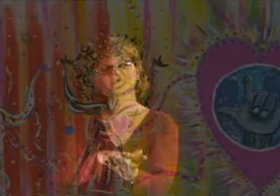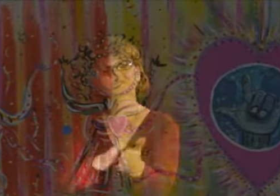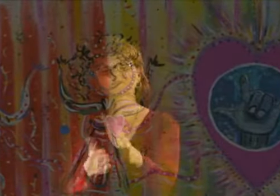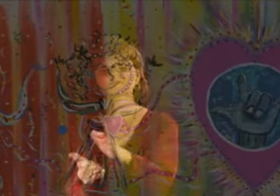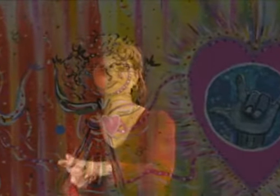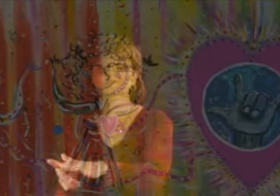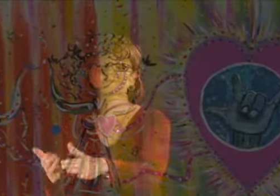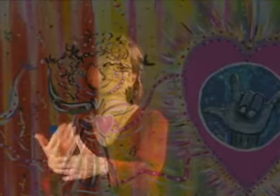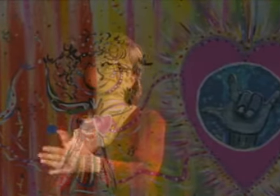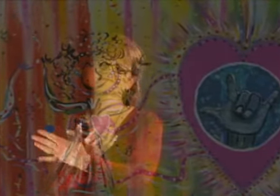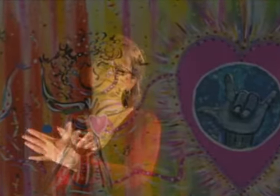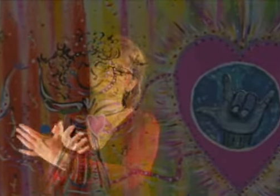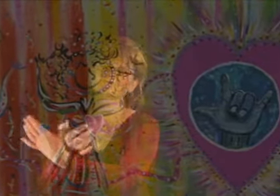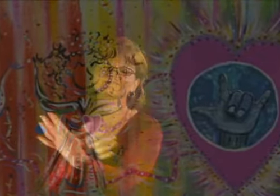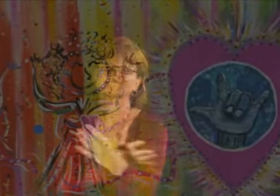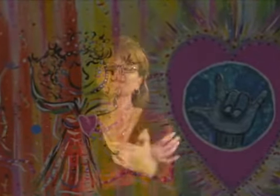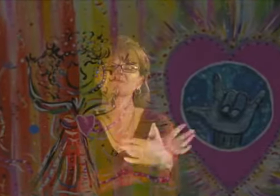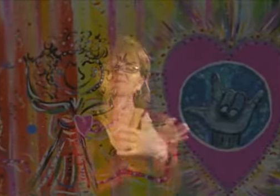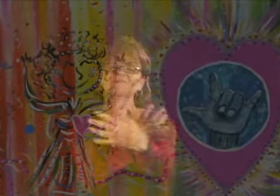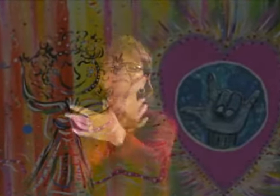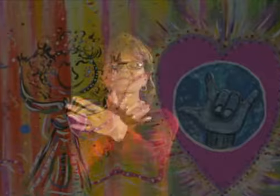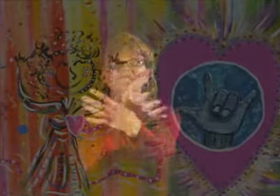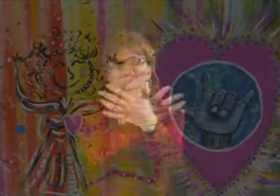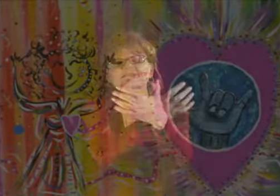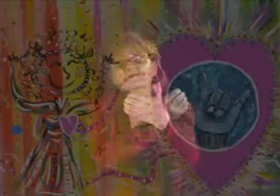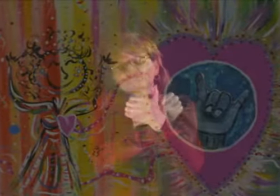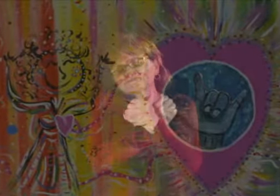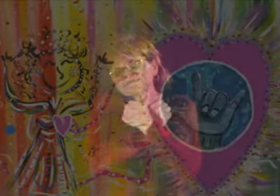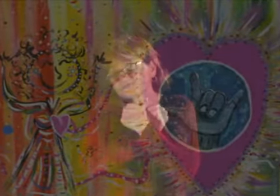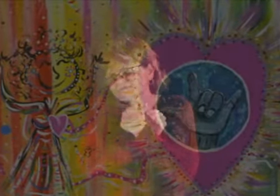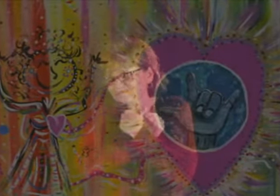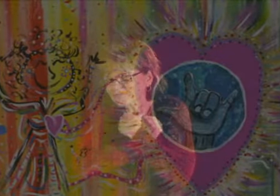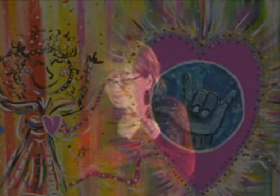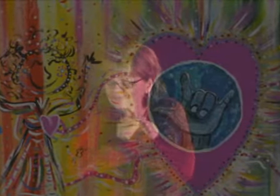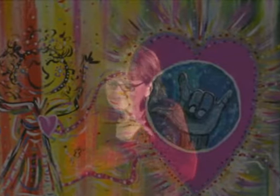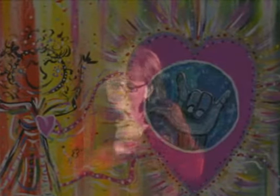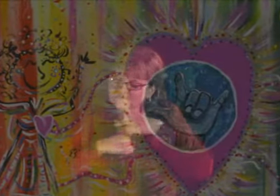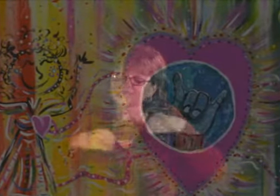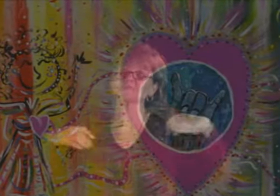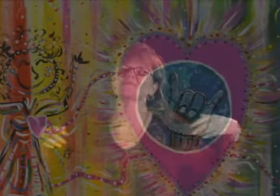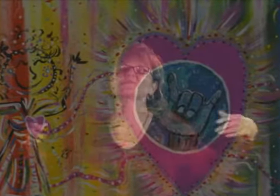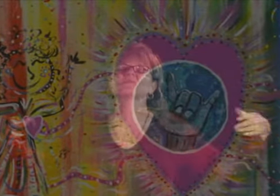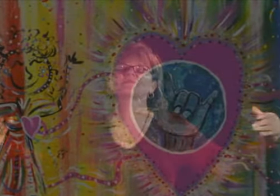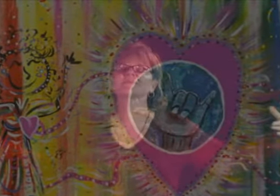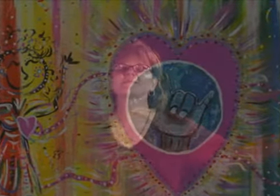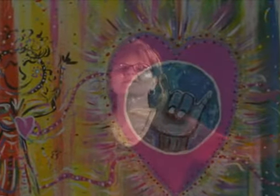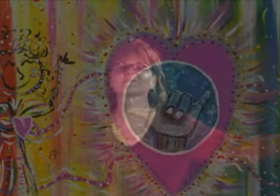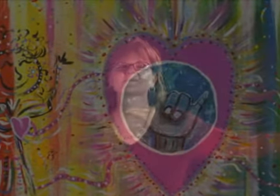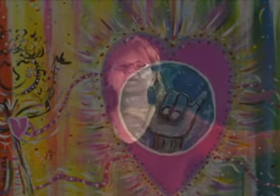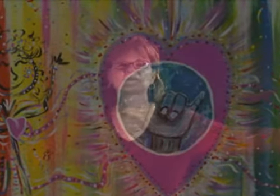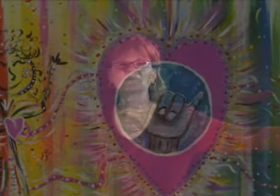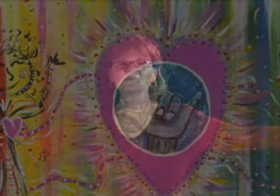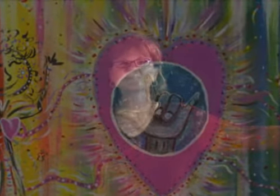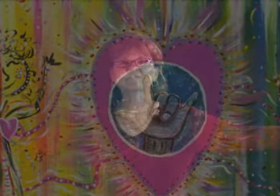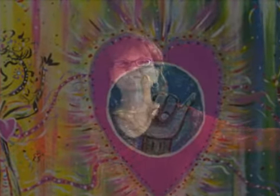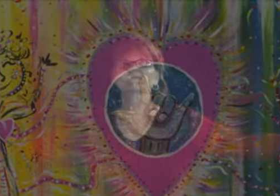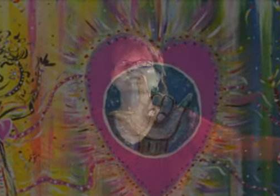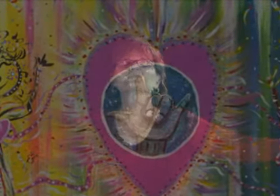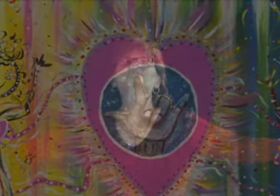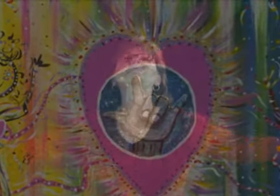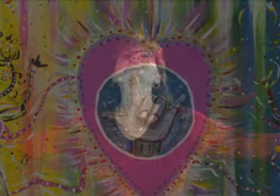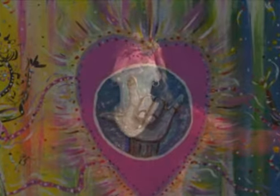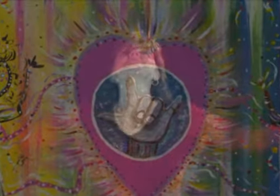change and become a butterfly, embrace my open wings